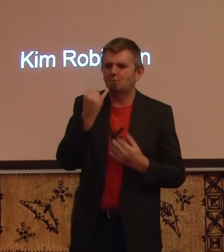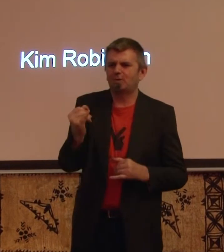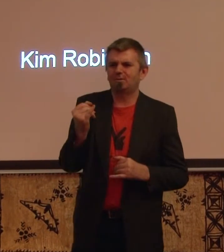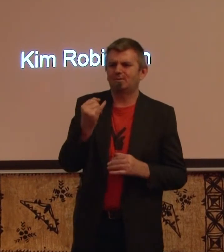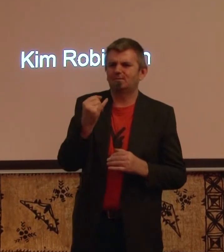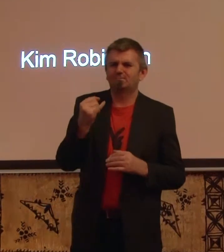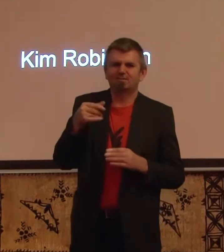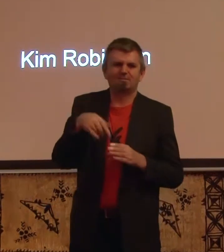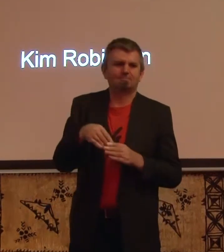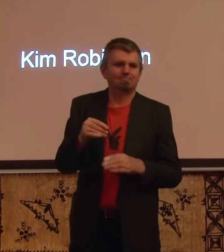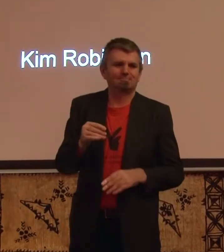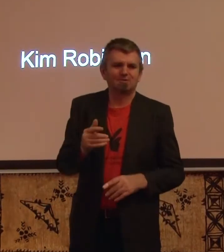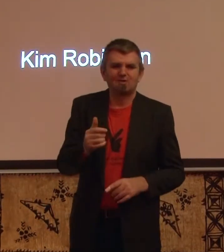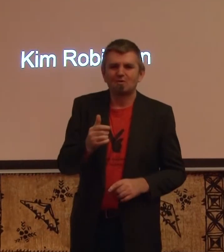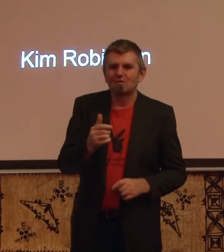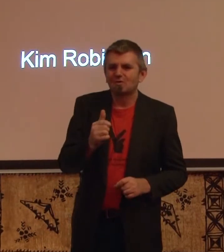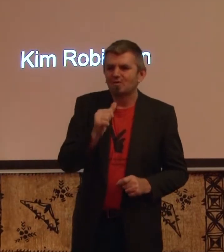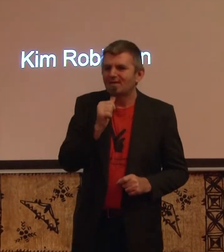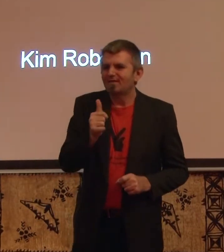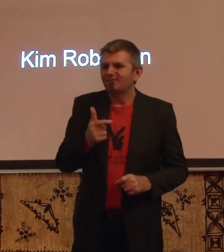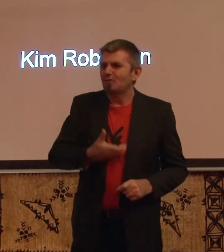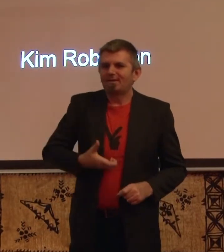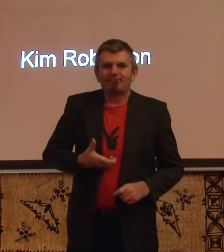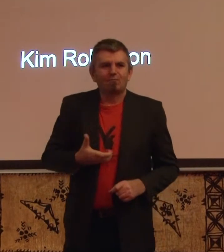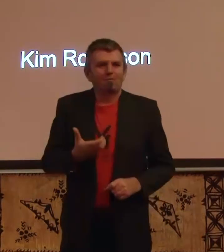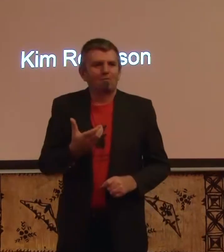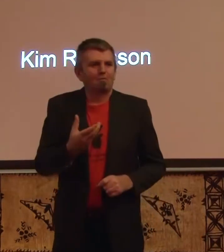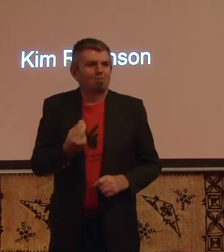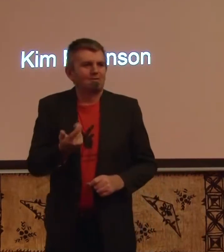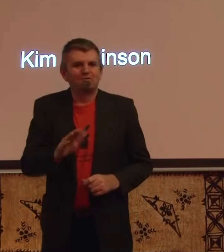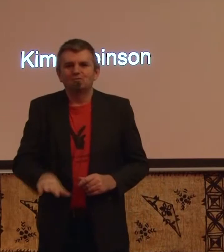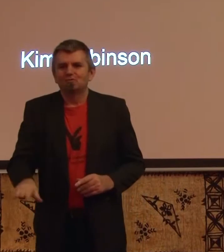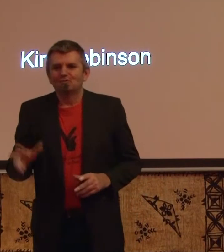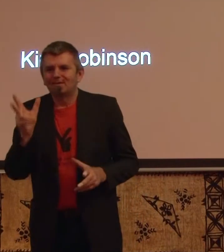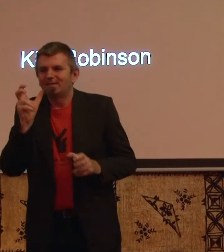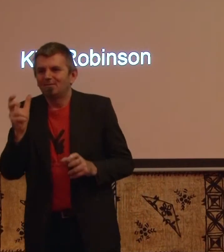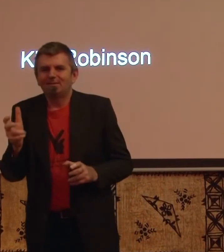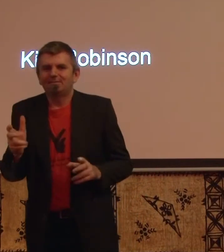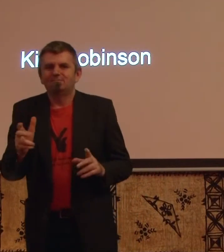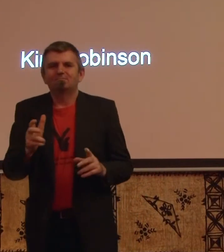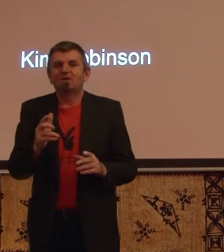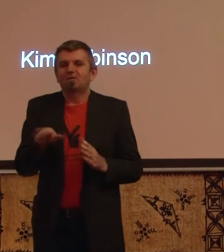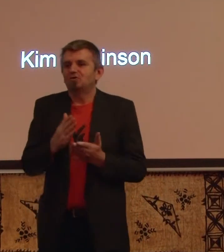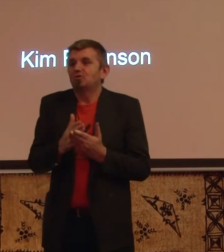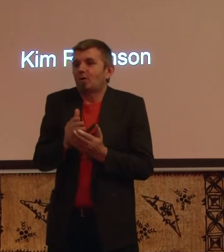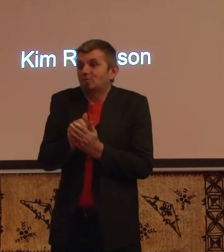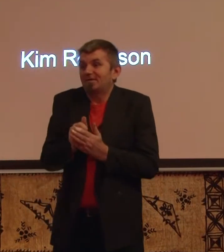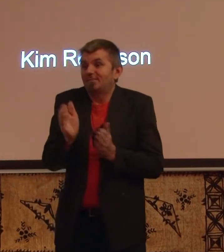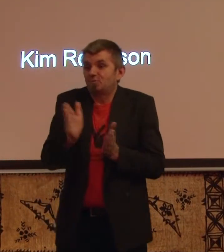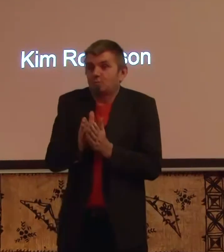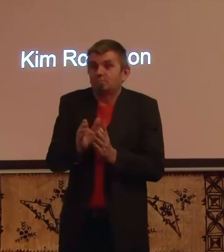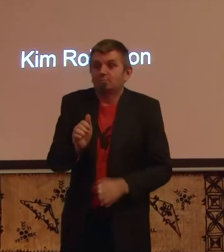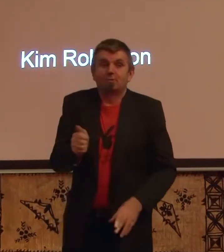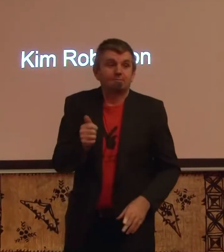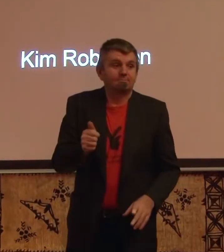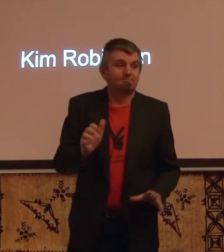I do have to have a disclaimer here. I'm afraid my presentation is going to involve a few swear